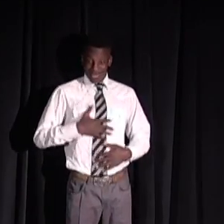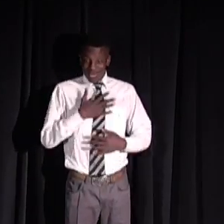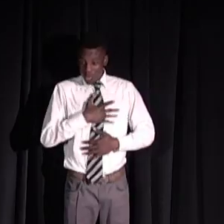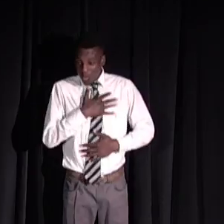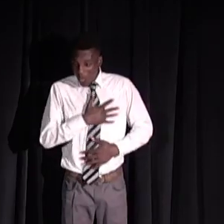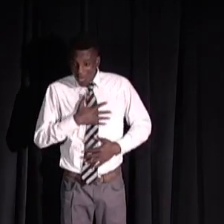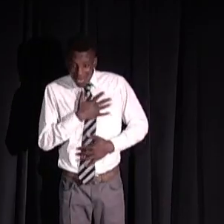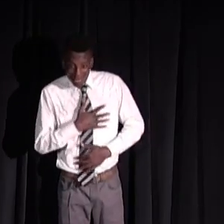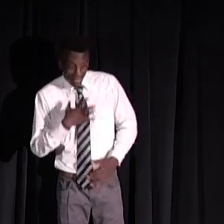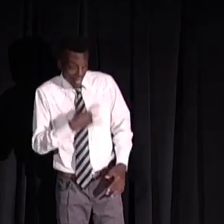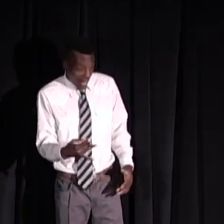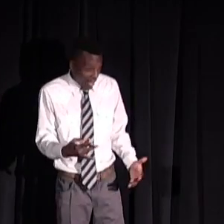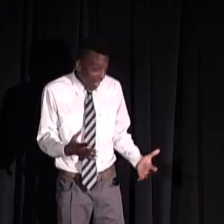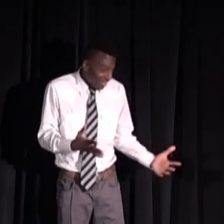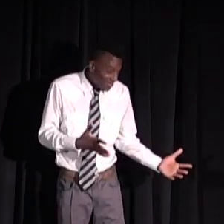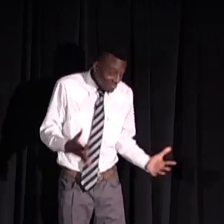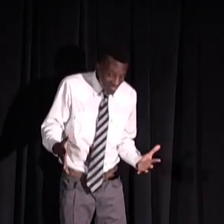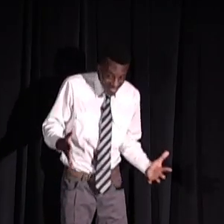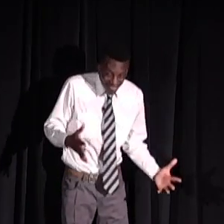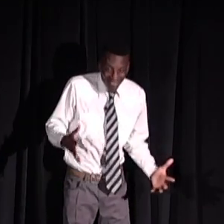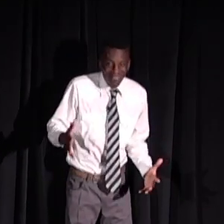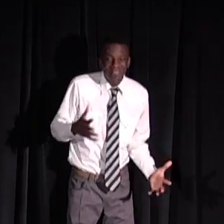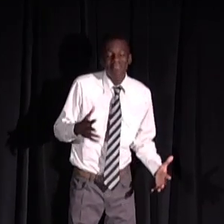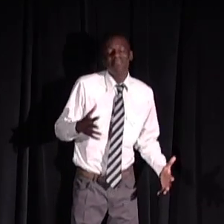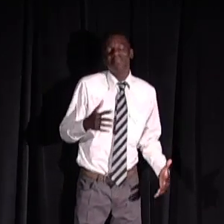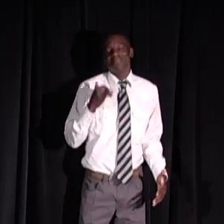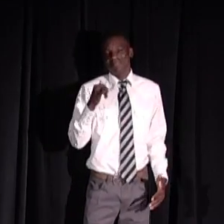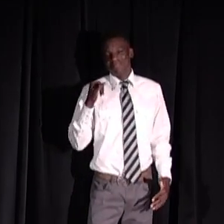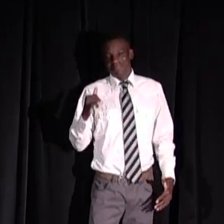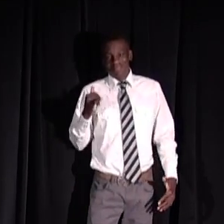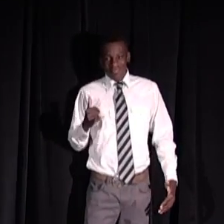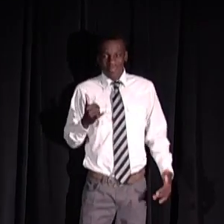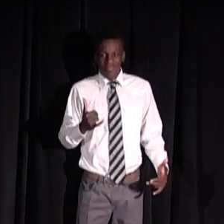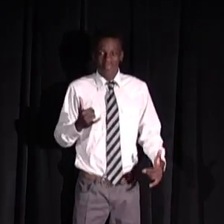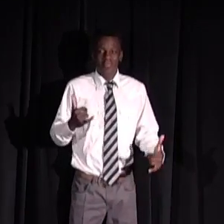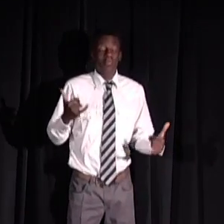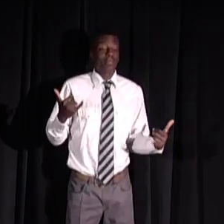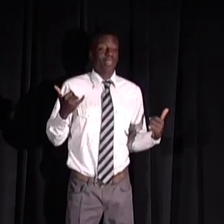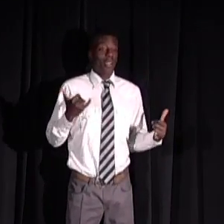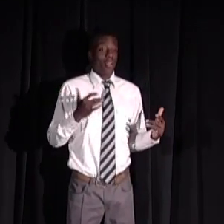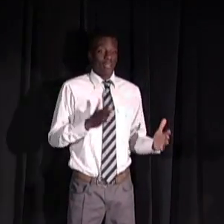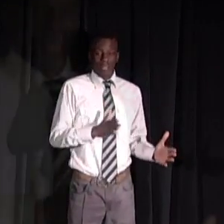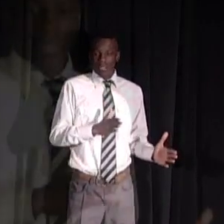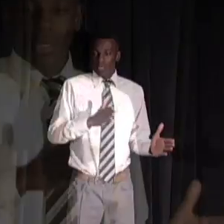So I hope you enjoyed that last part. Did you guys like it? Me too.